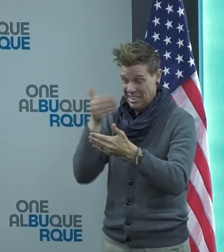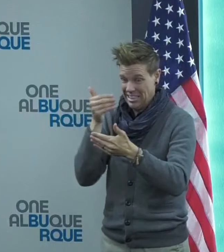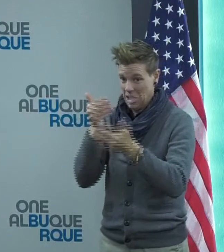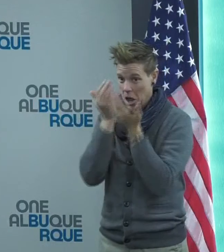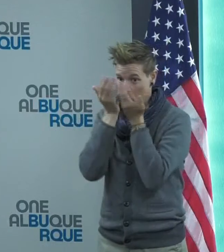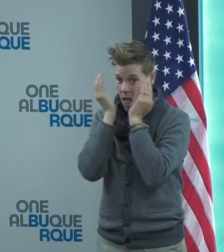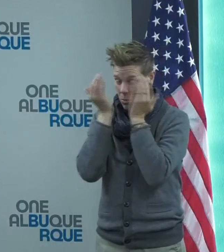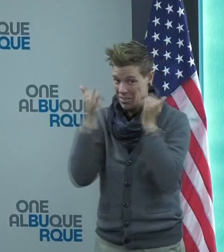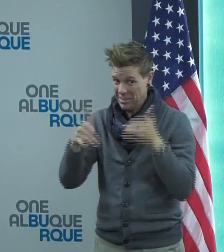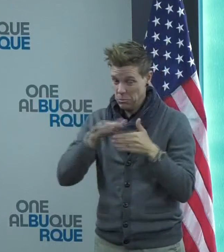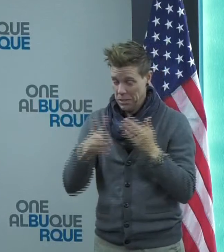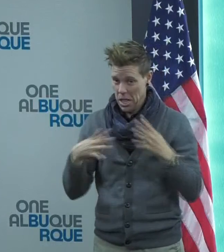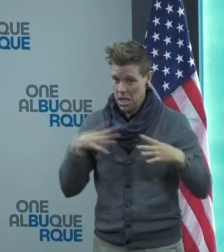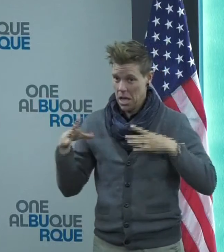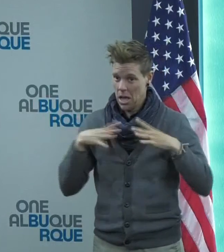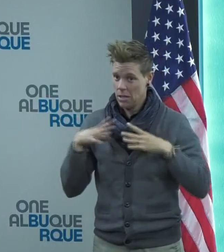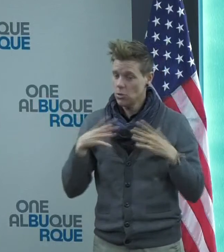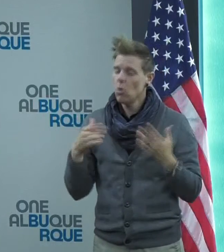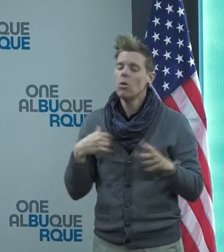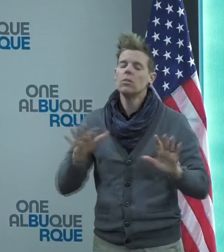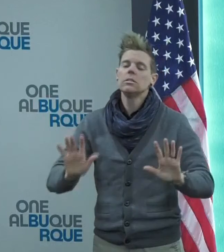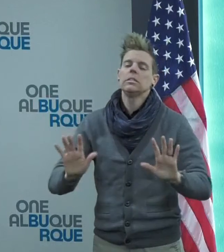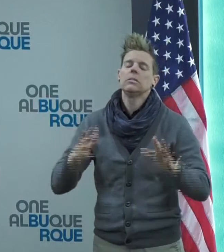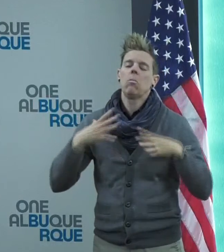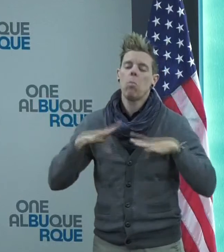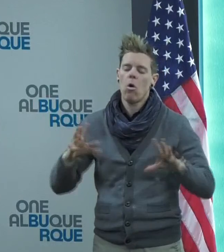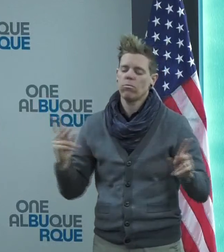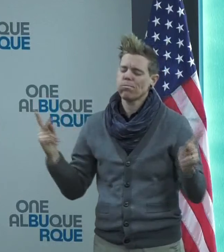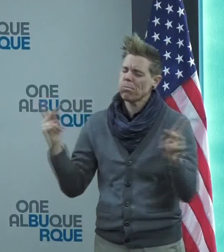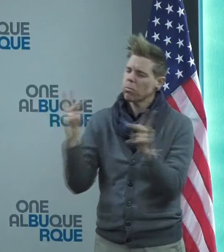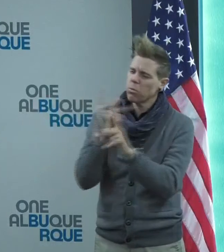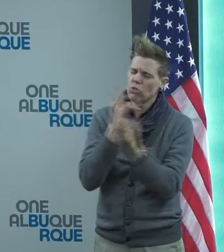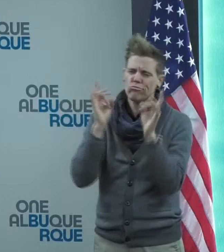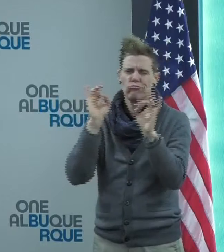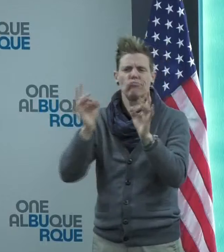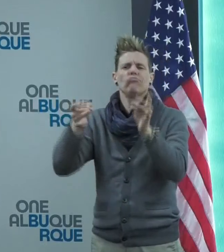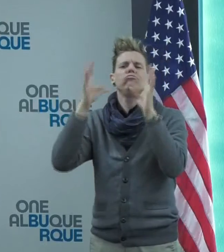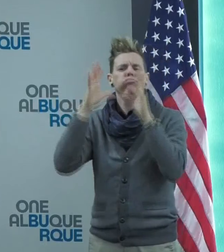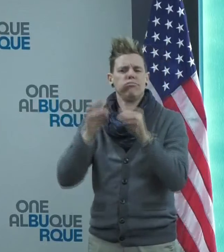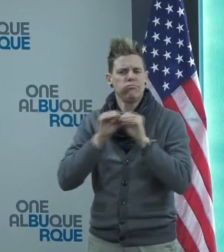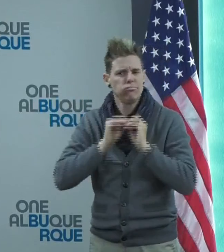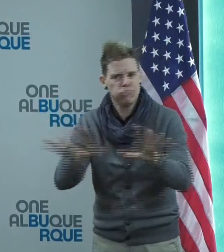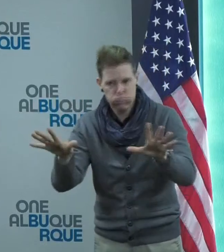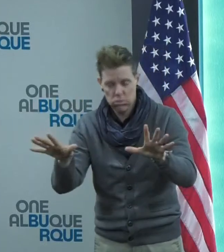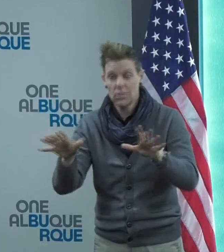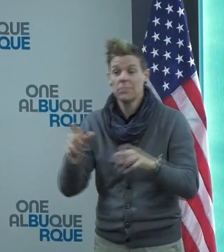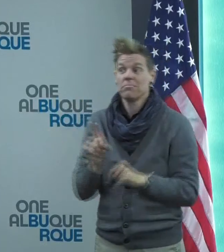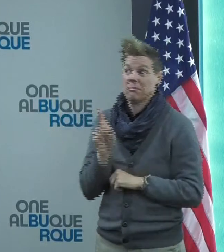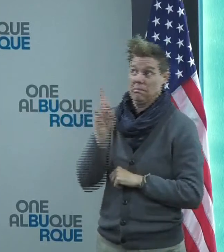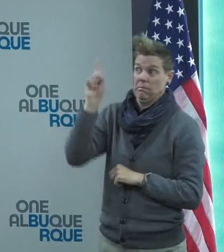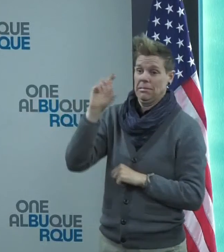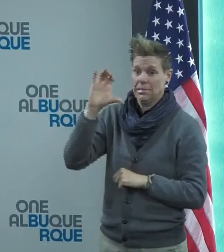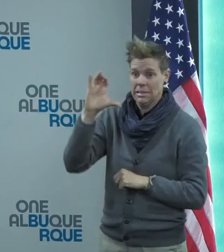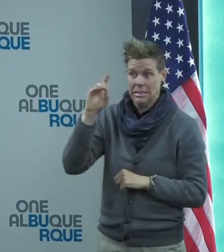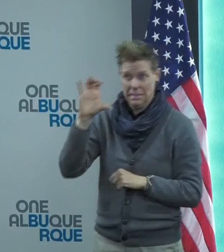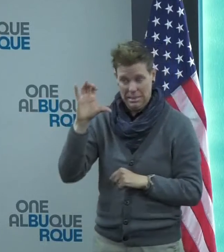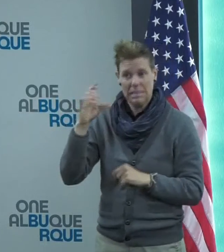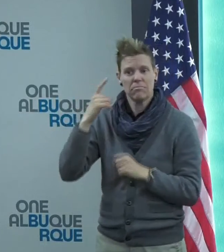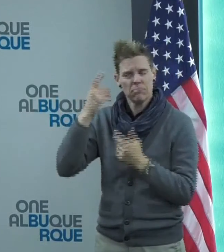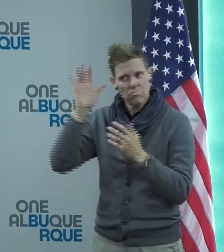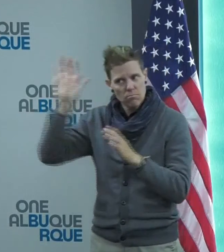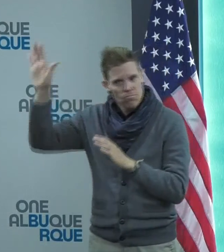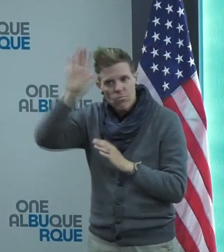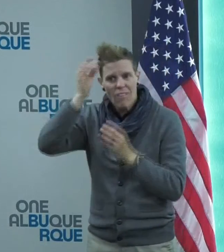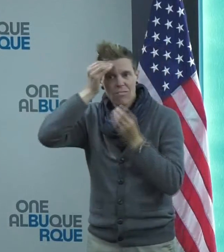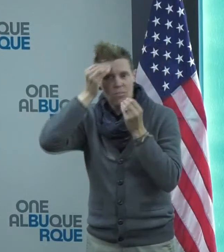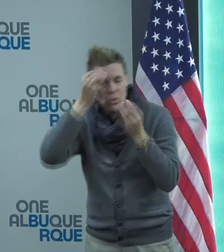to worse. And the CDC has stated a number of guiding factors with respect to Halloween. And so